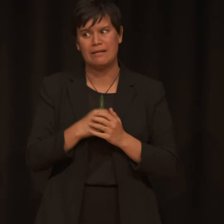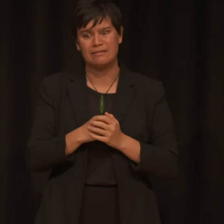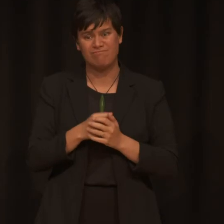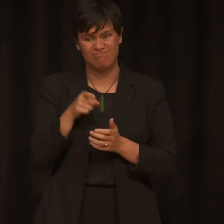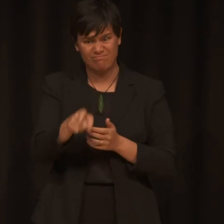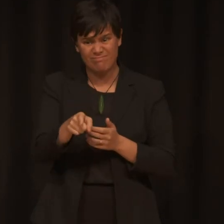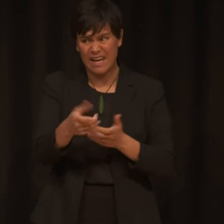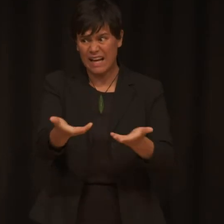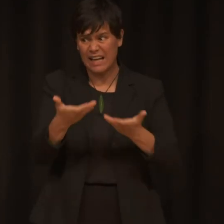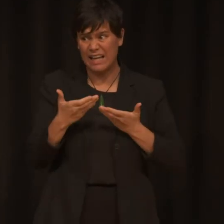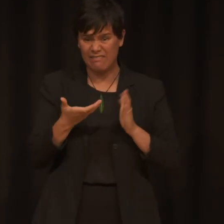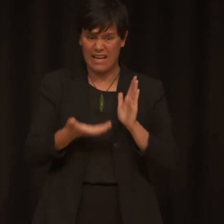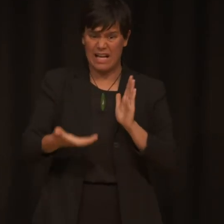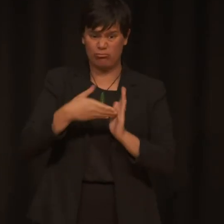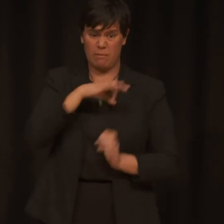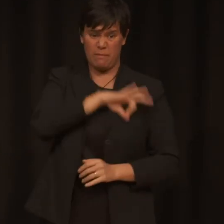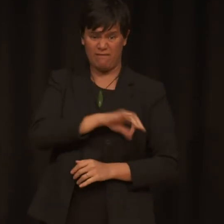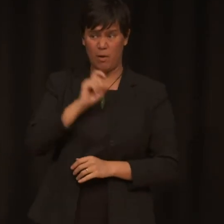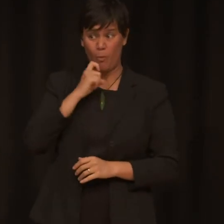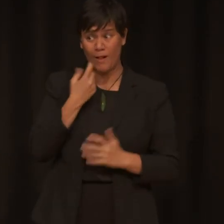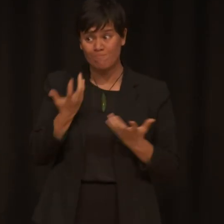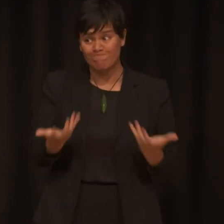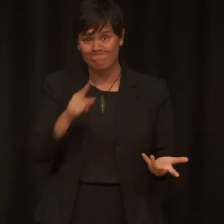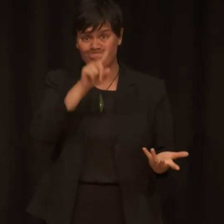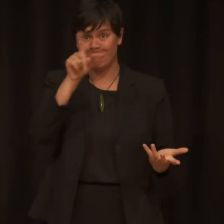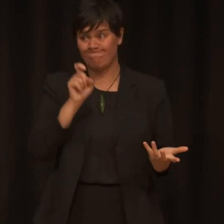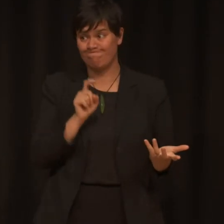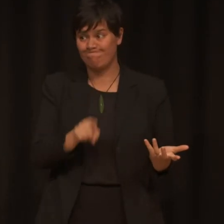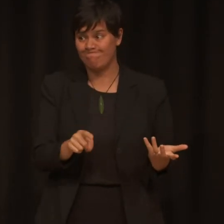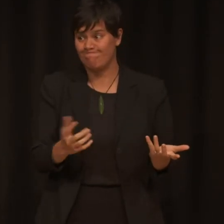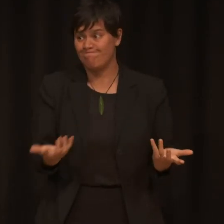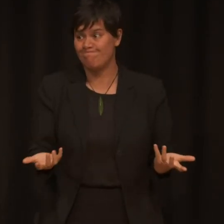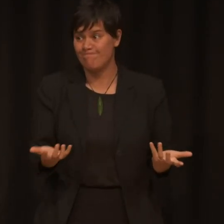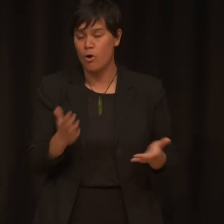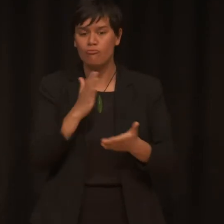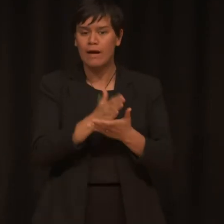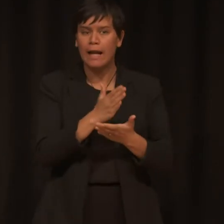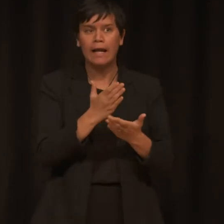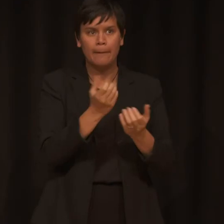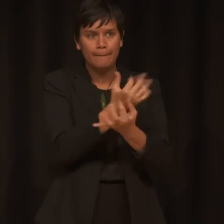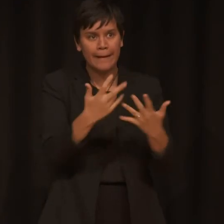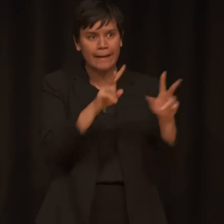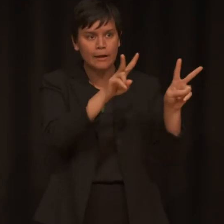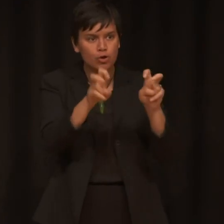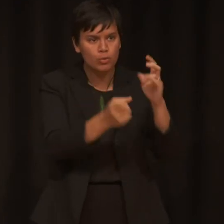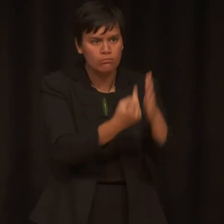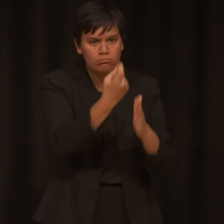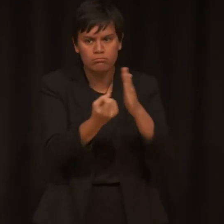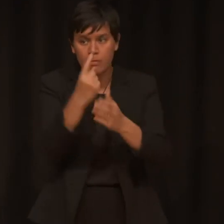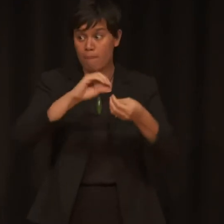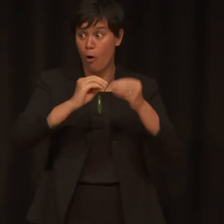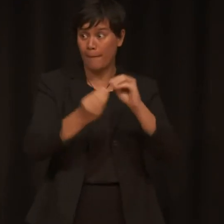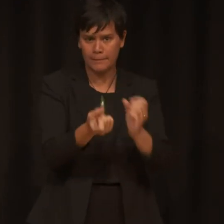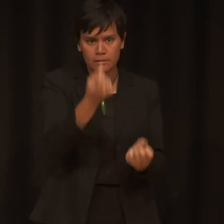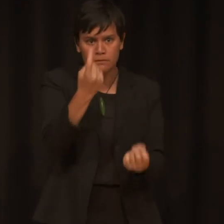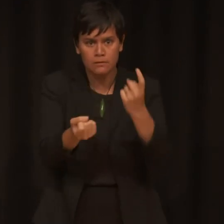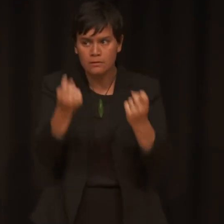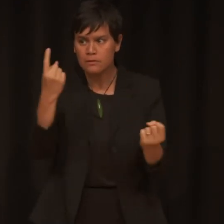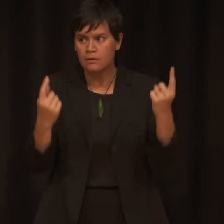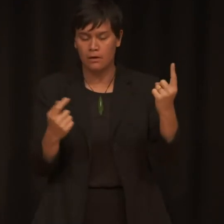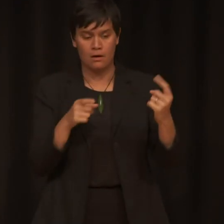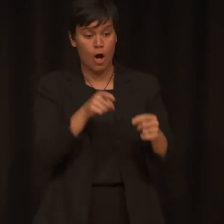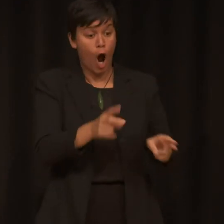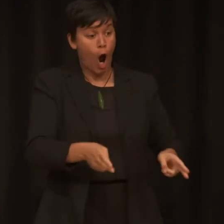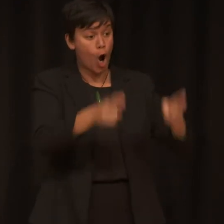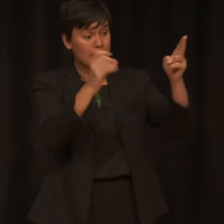add. Ultimately, many of the issues we face have not been about the facilities, but about the fact that we have humans within them, and from